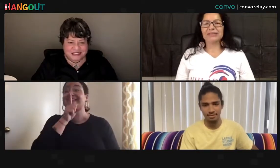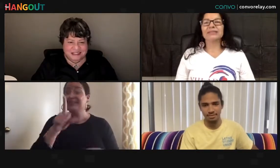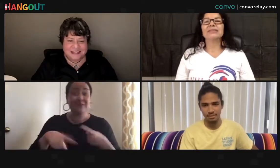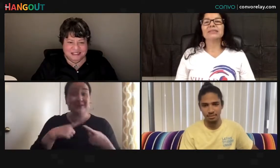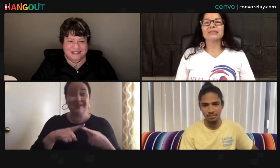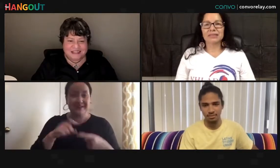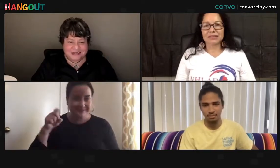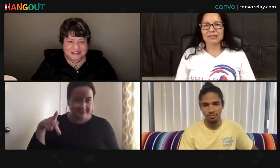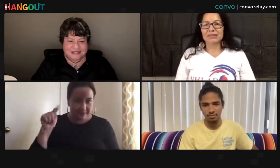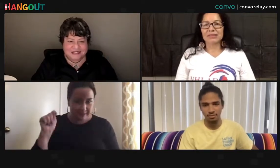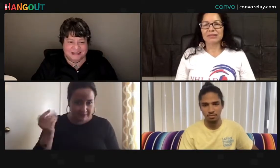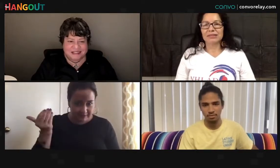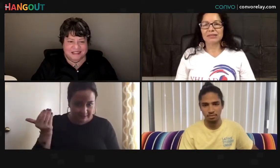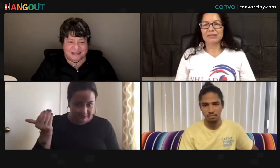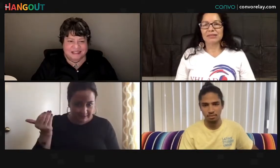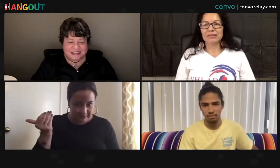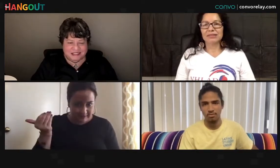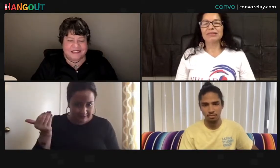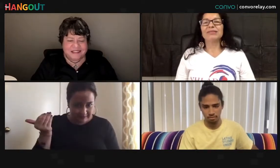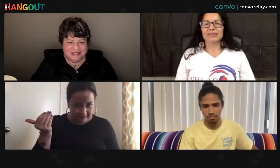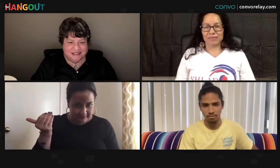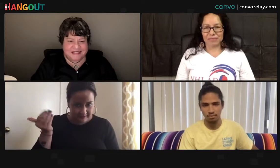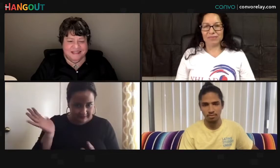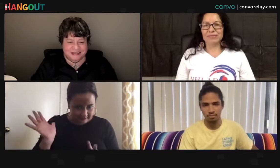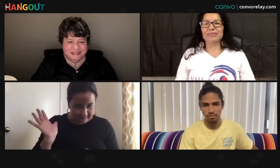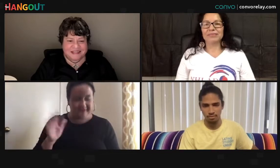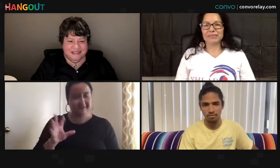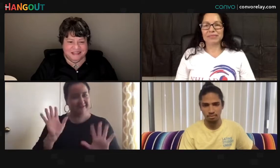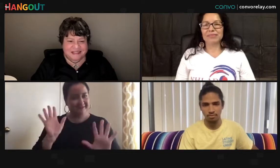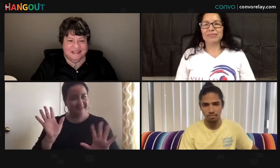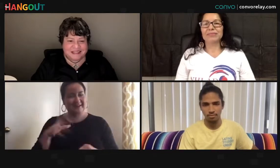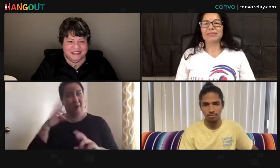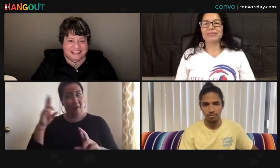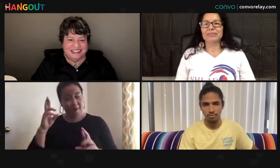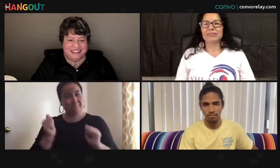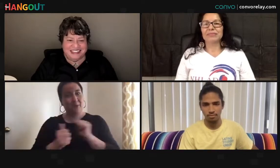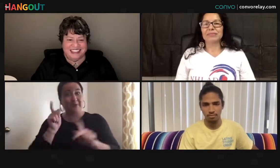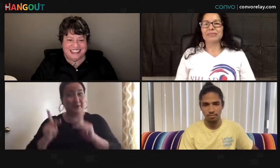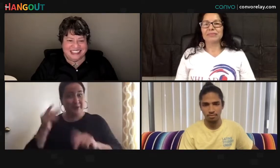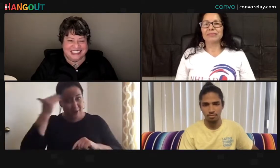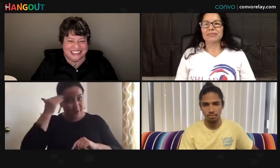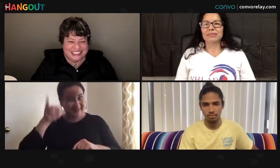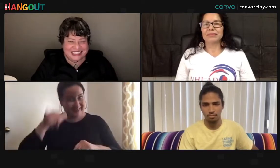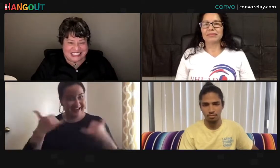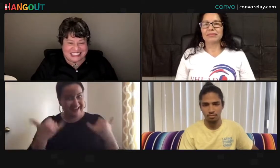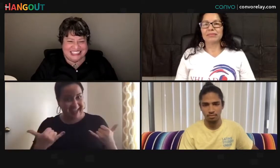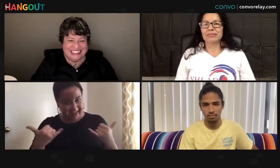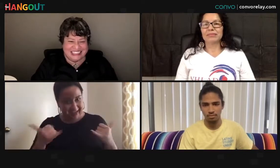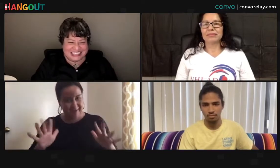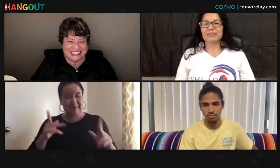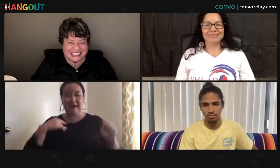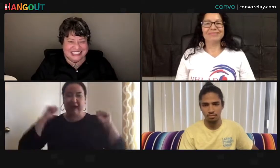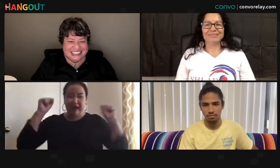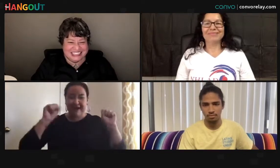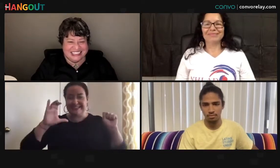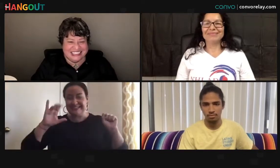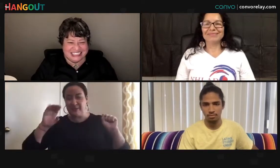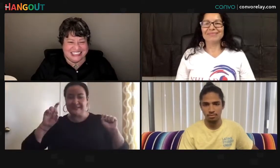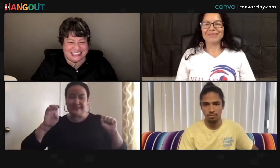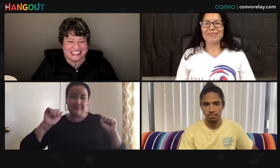not. So Right. September 15th is the real Independence Day. So I just hope most people know that now. And I know a lot of